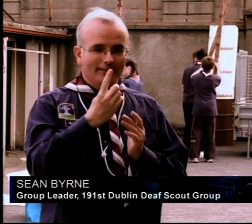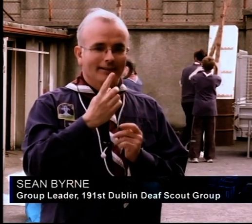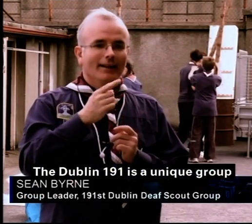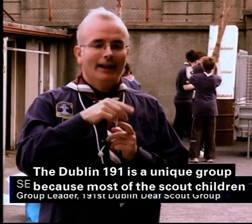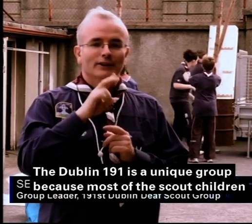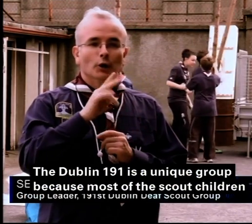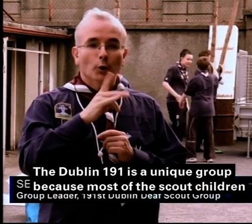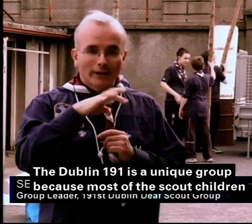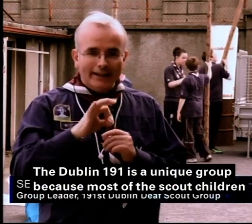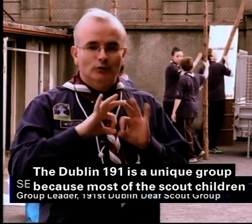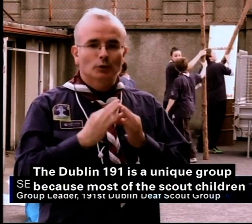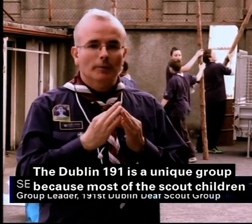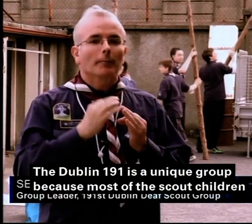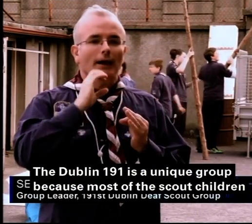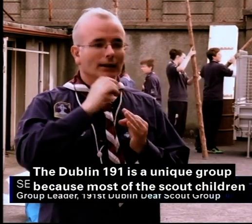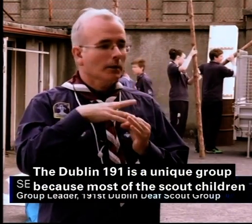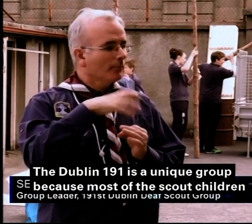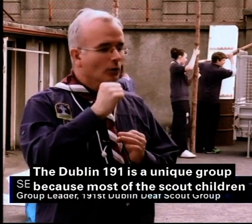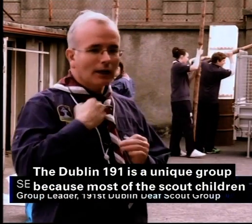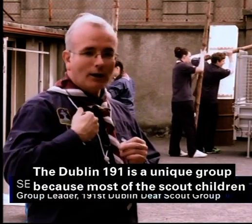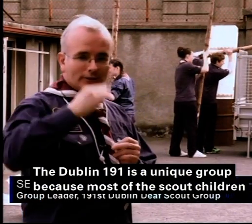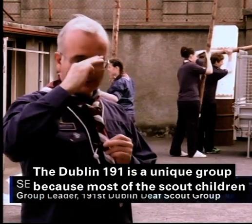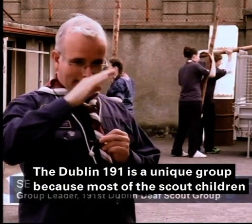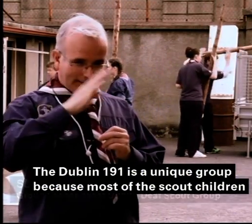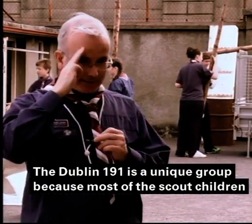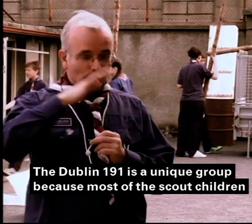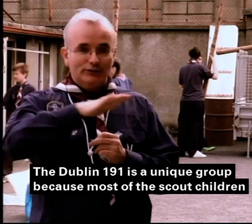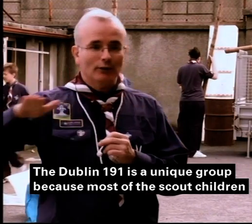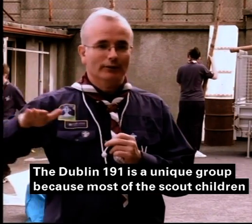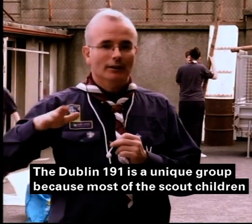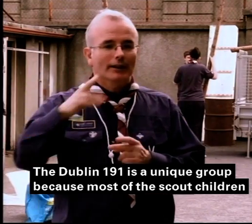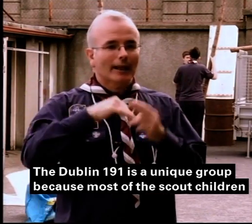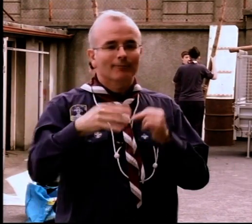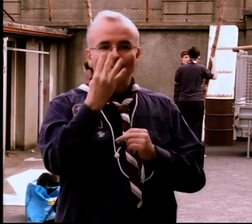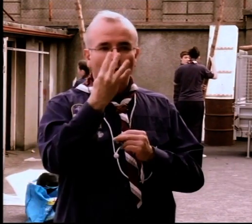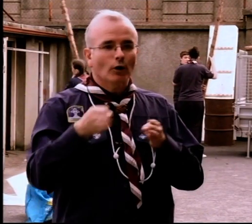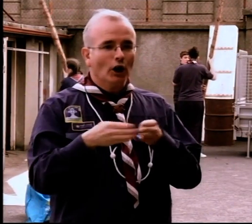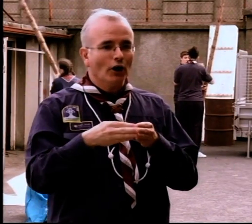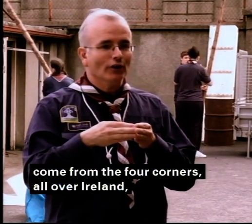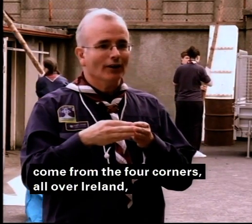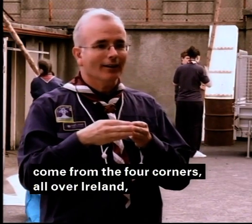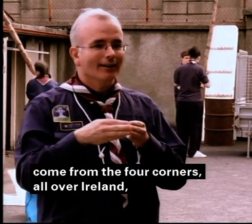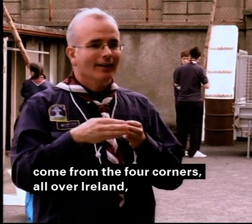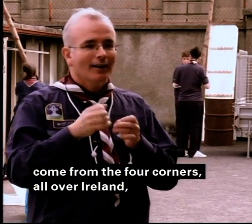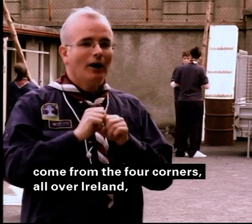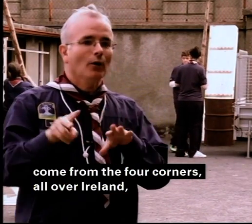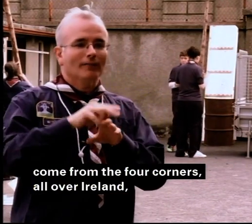is a unique group because most of our Scouts children they come from four corners all over